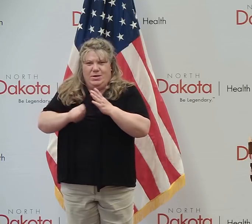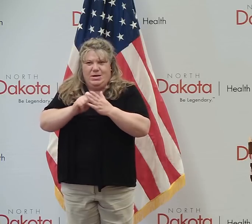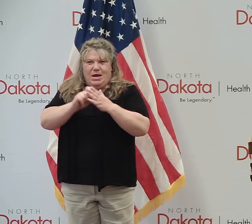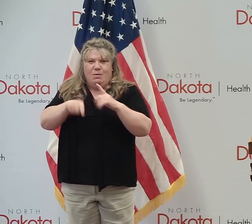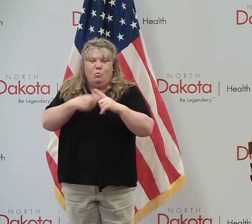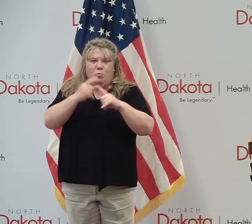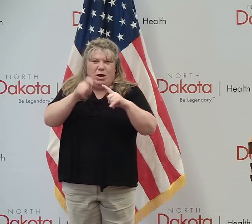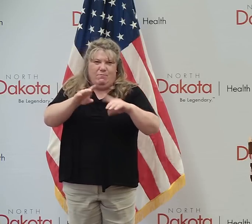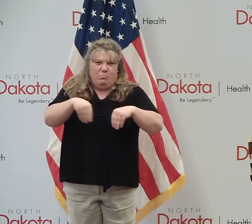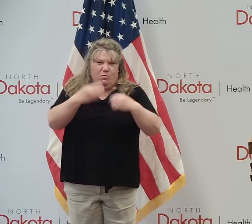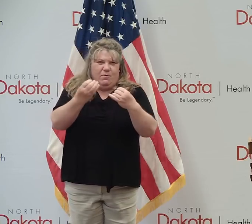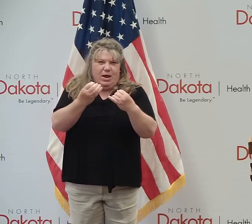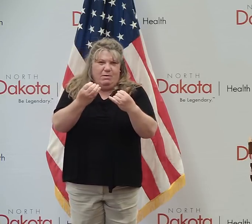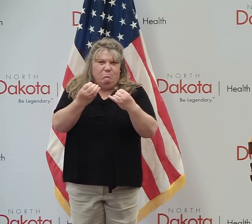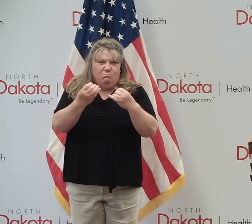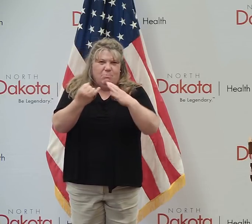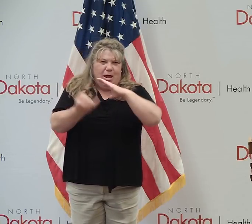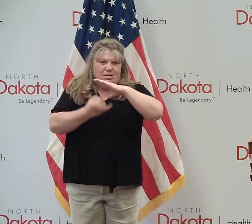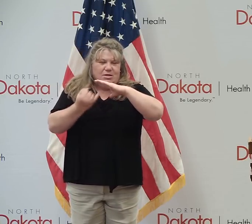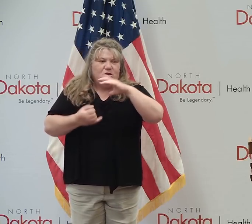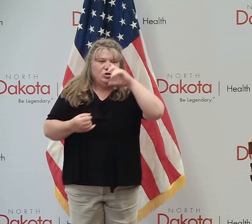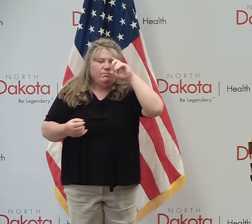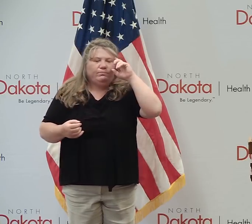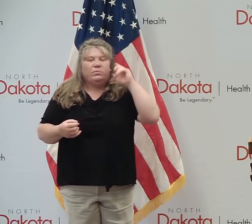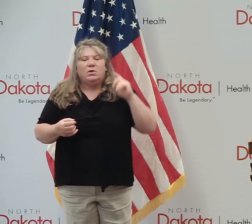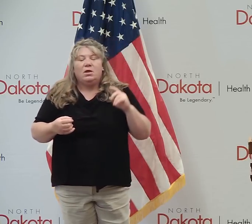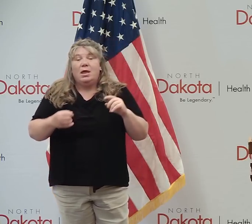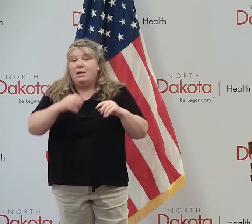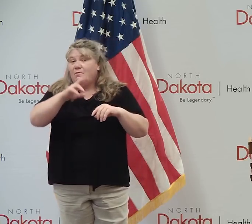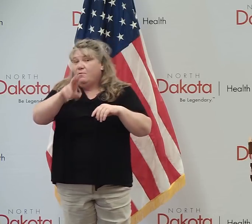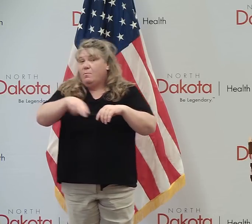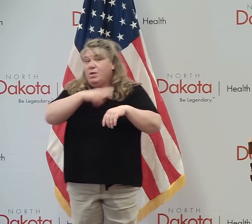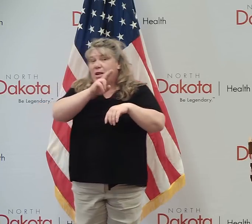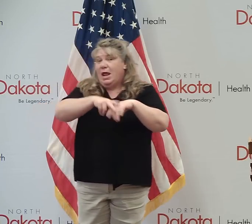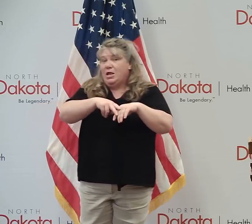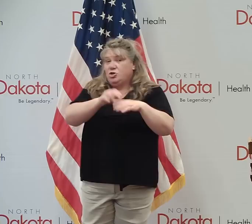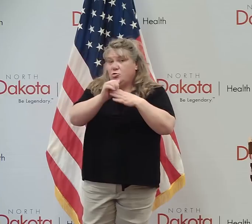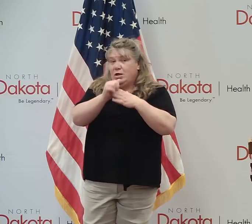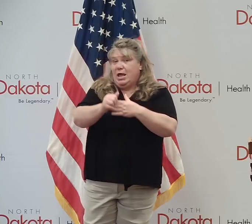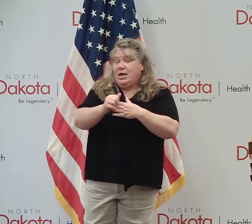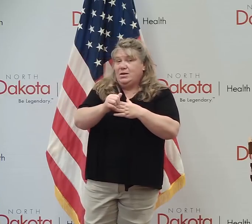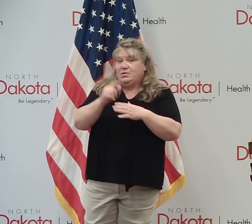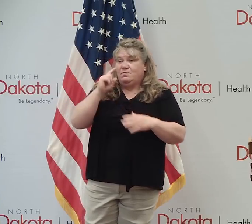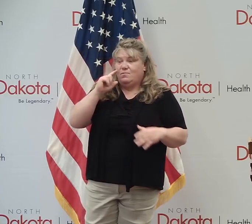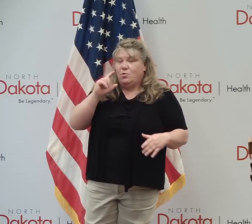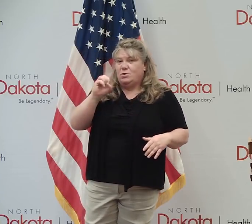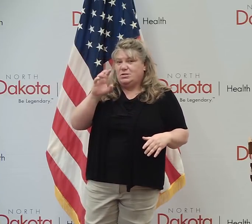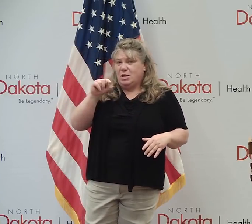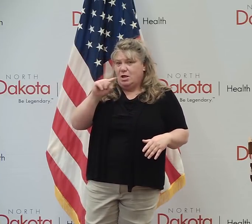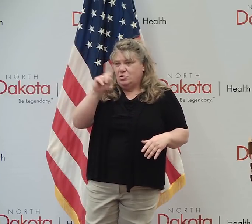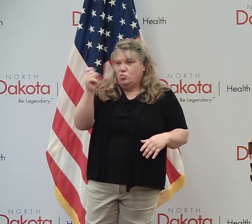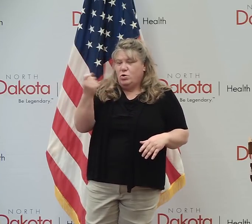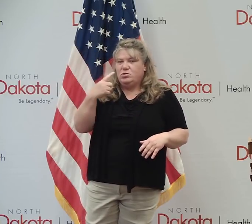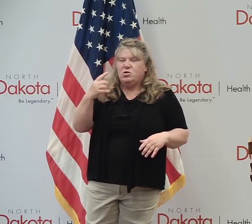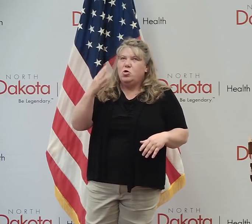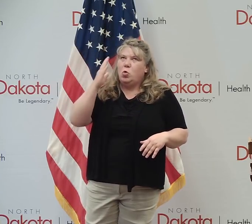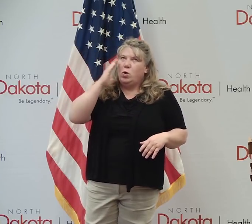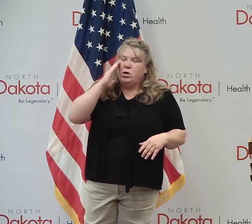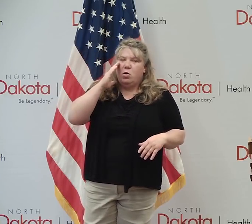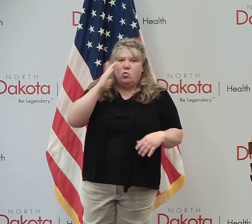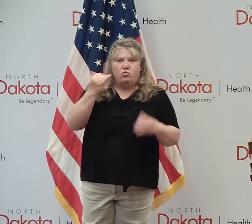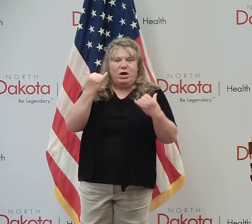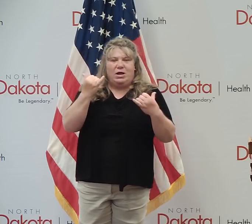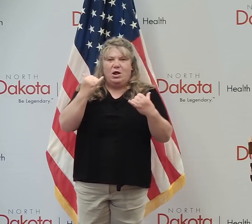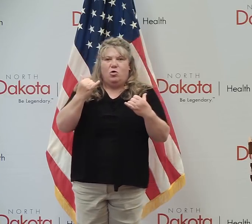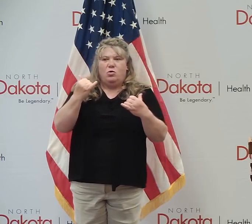provide isolation. At least at the national level right now, for Scott's question, because we know that it's one of the hardest things right